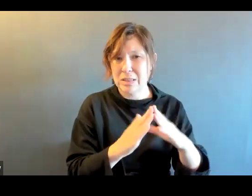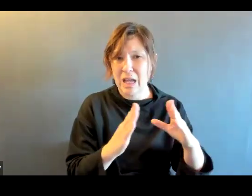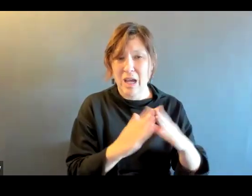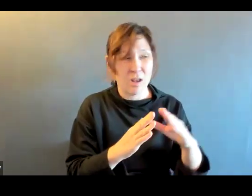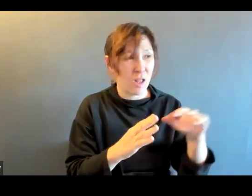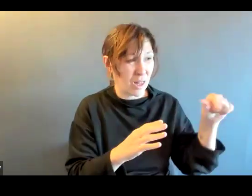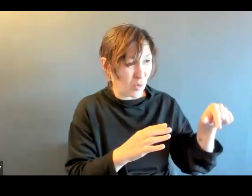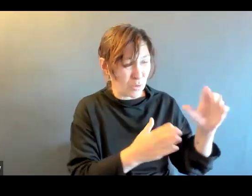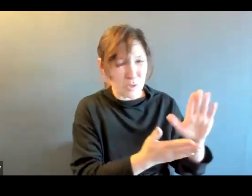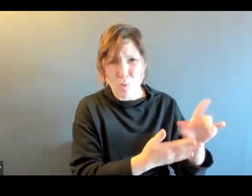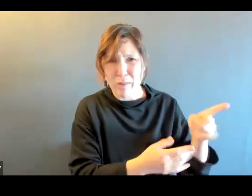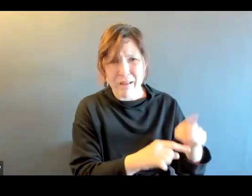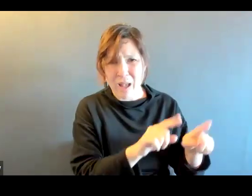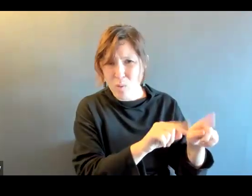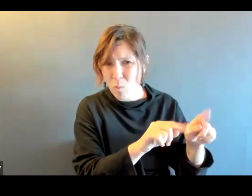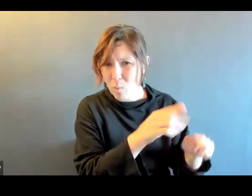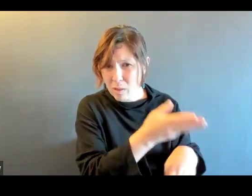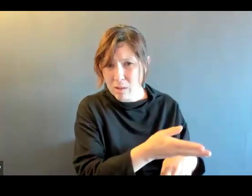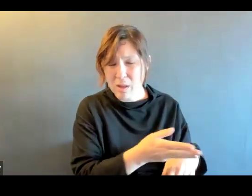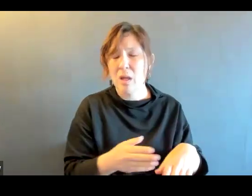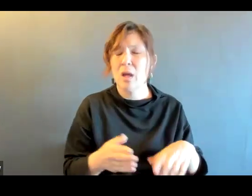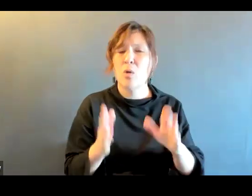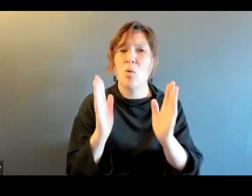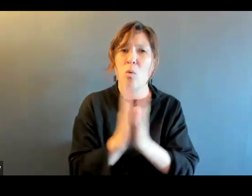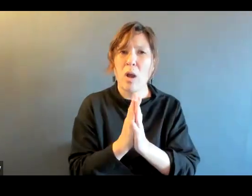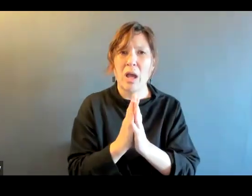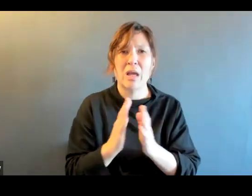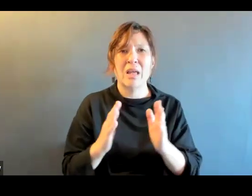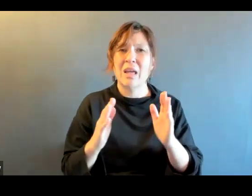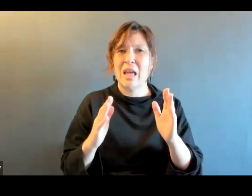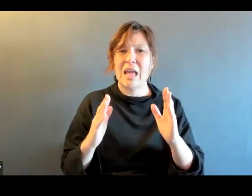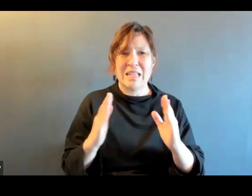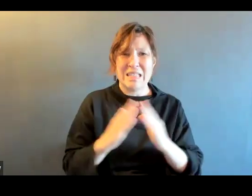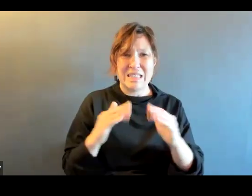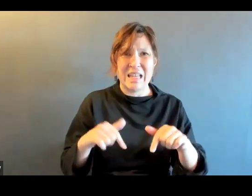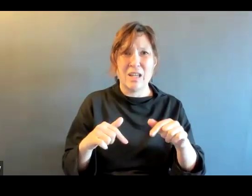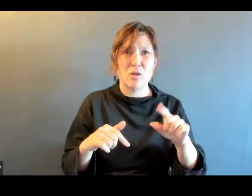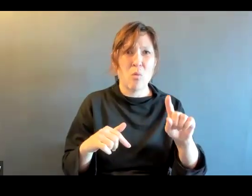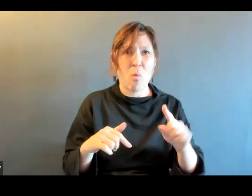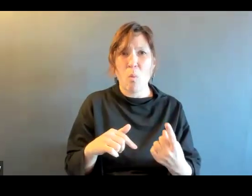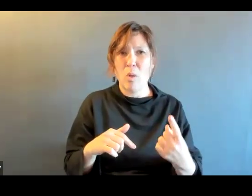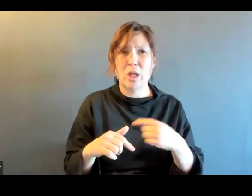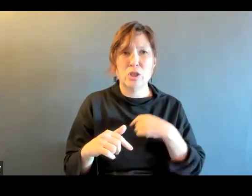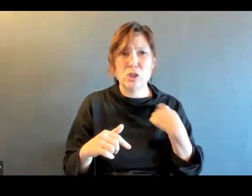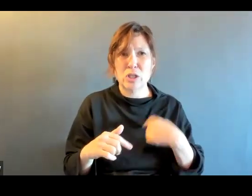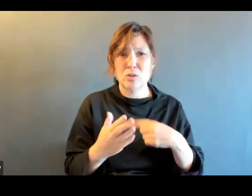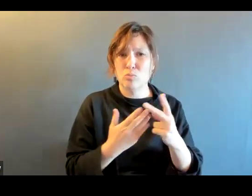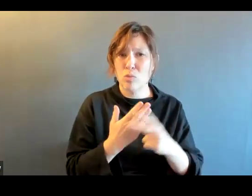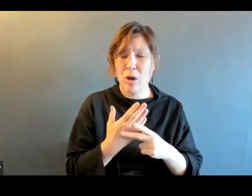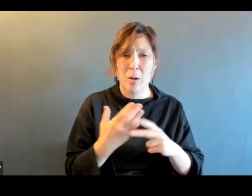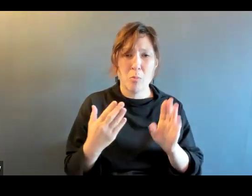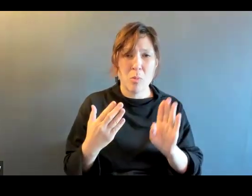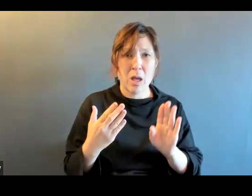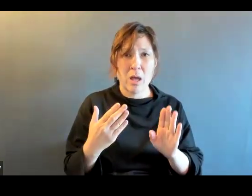of reach. Our request is simple: citywide access to the one and only Chinese bilingual program in Boston, a request that was not recommended through a